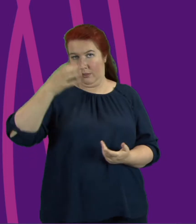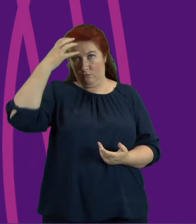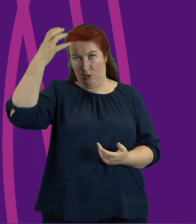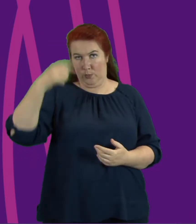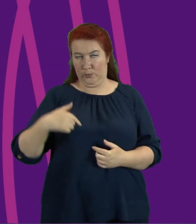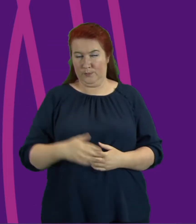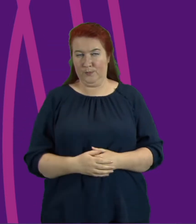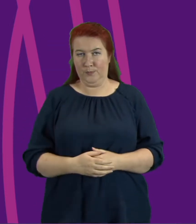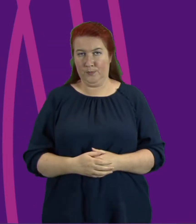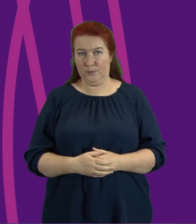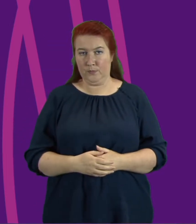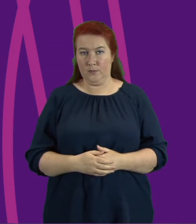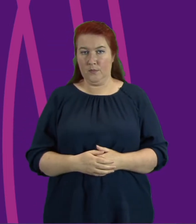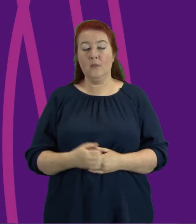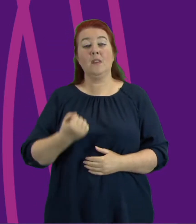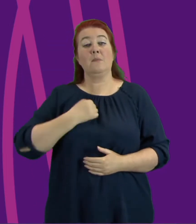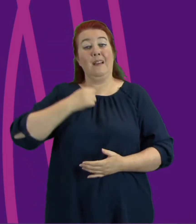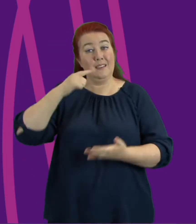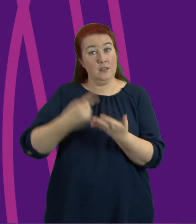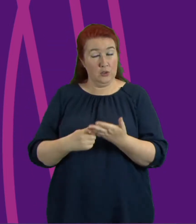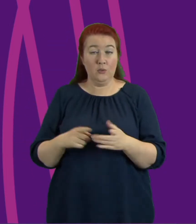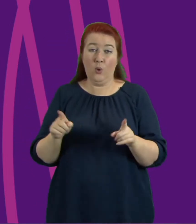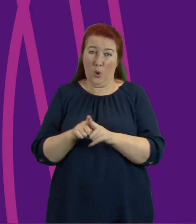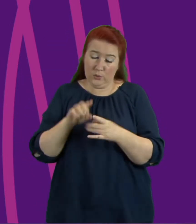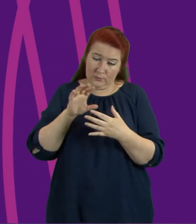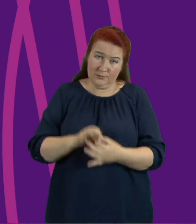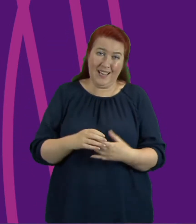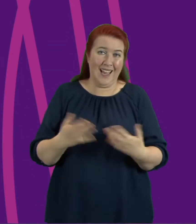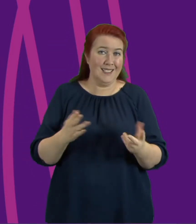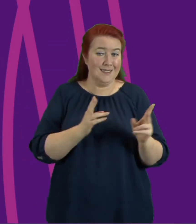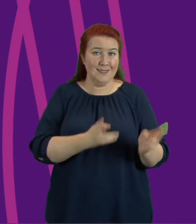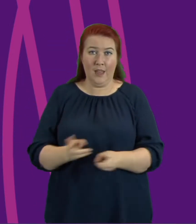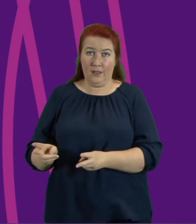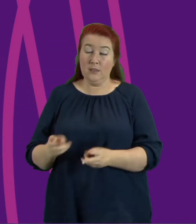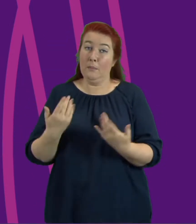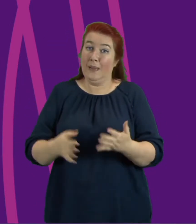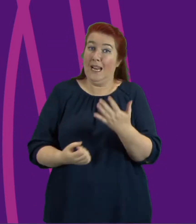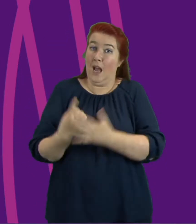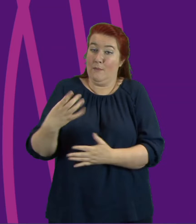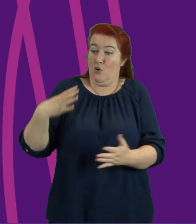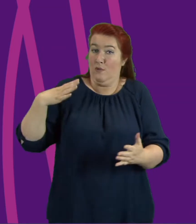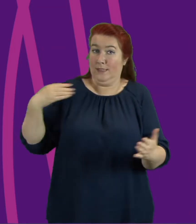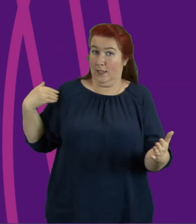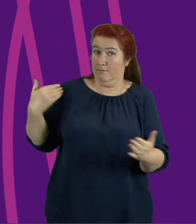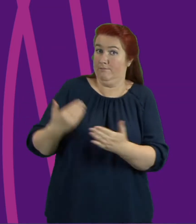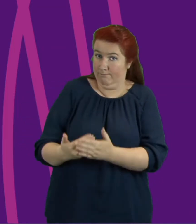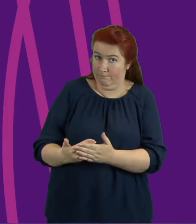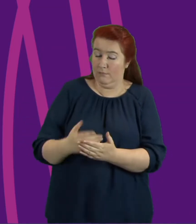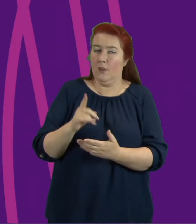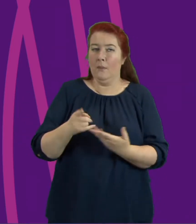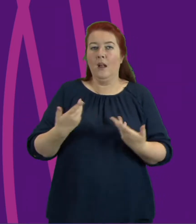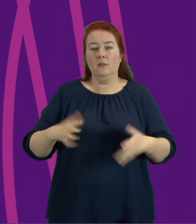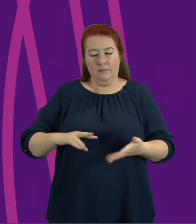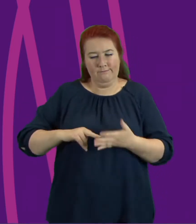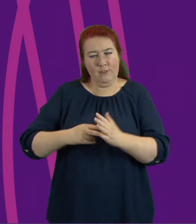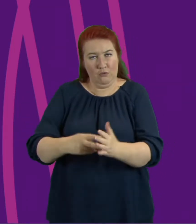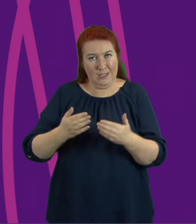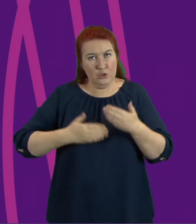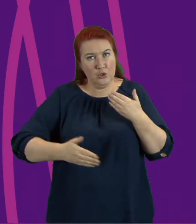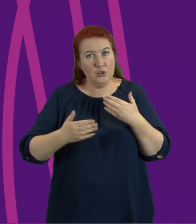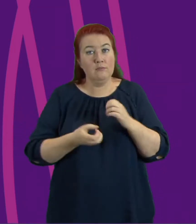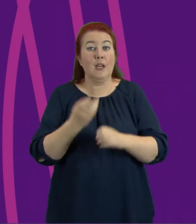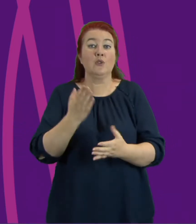My decision also applies to deaths within these two categories which have already occurred, but arrangements are being made so that the Crown can